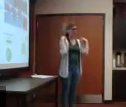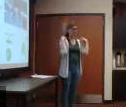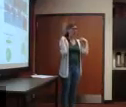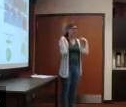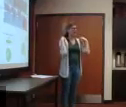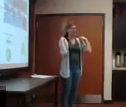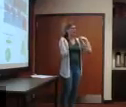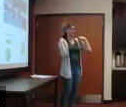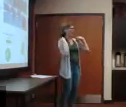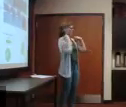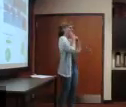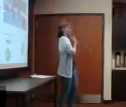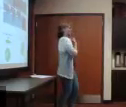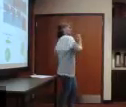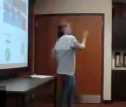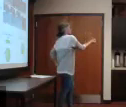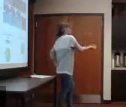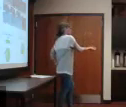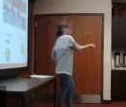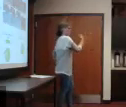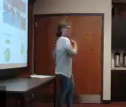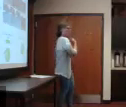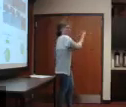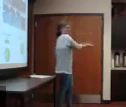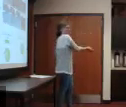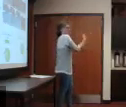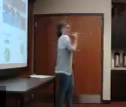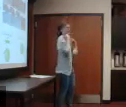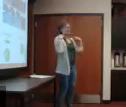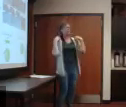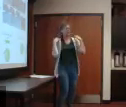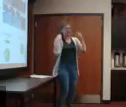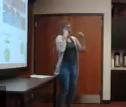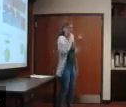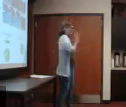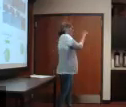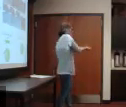on myself, and so I'm gonna give it to Mary, but